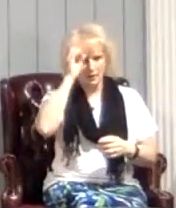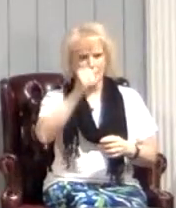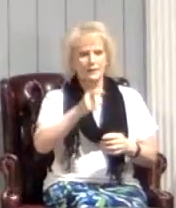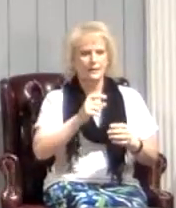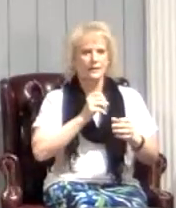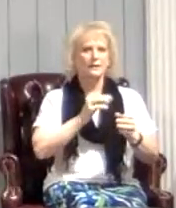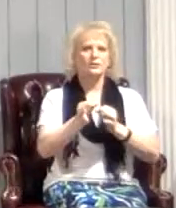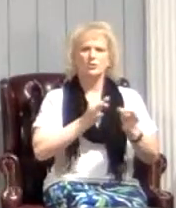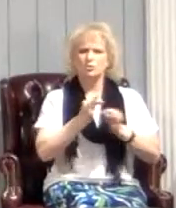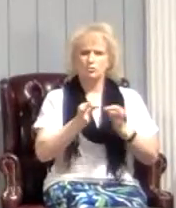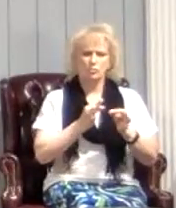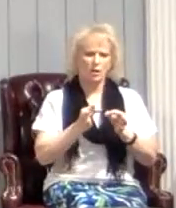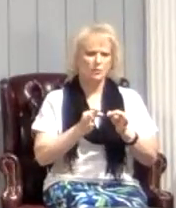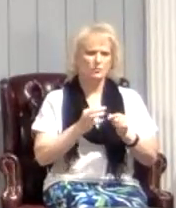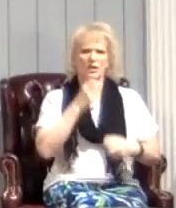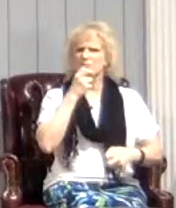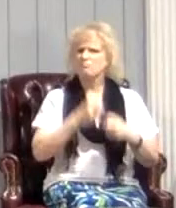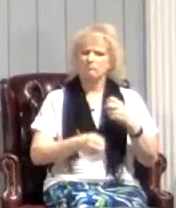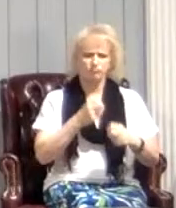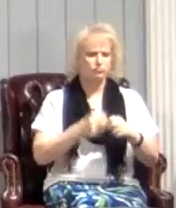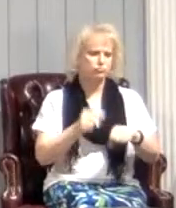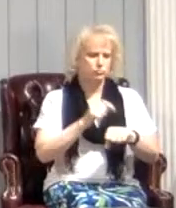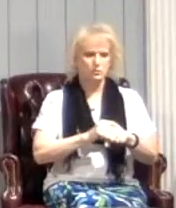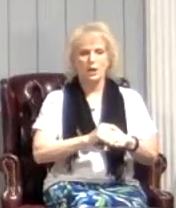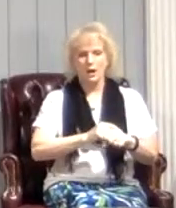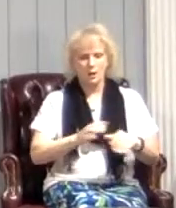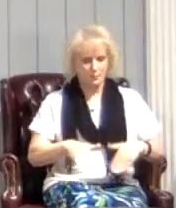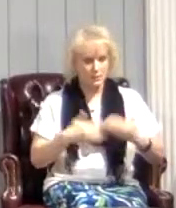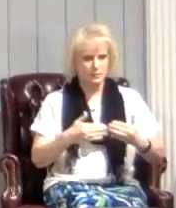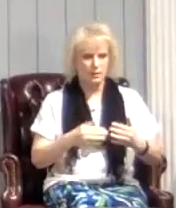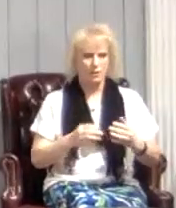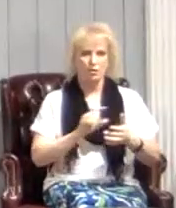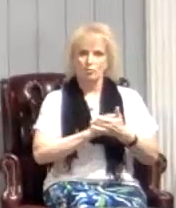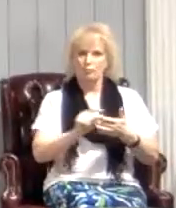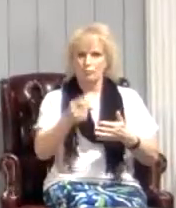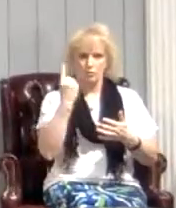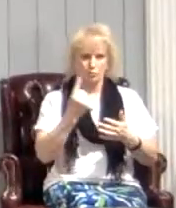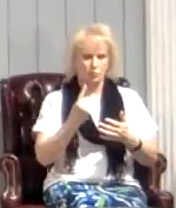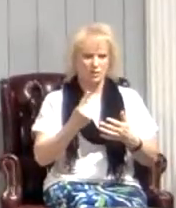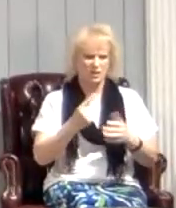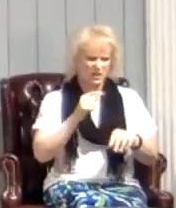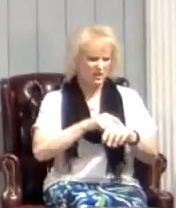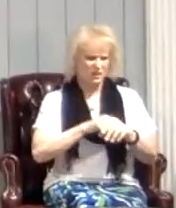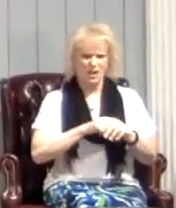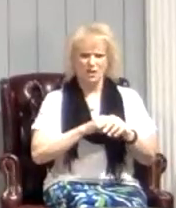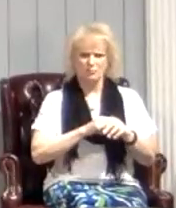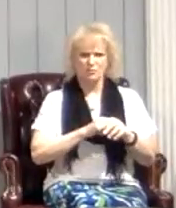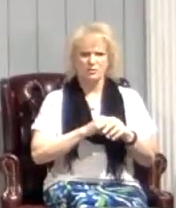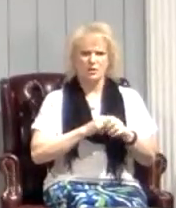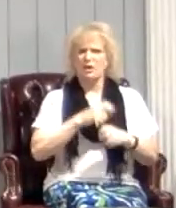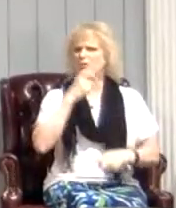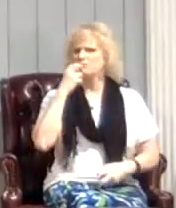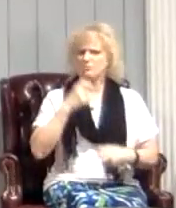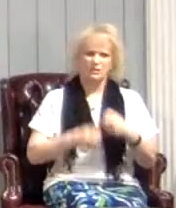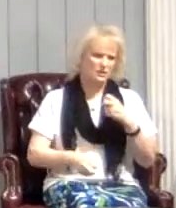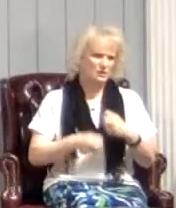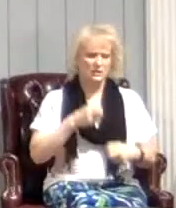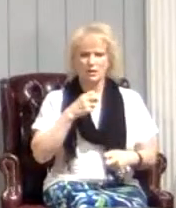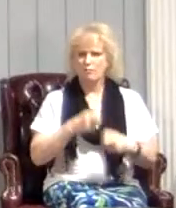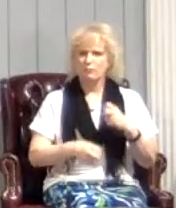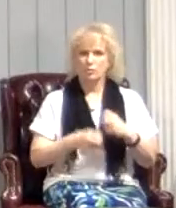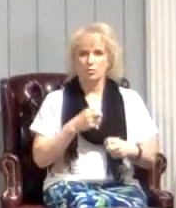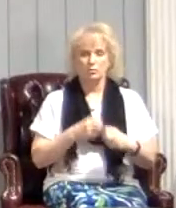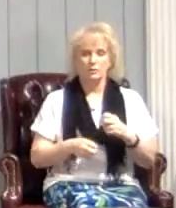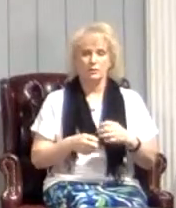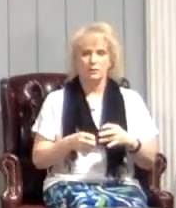a very difficult time in his life. And so in verse 1, he says these were times of calamity. There are calamities going